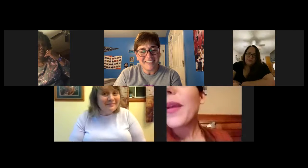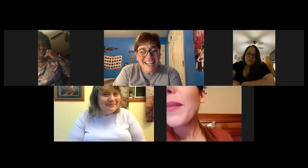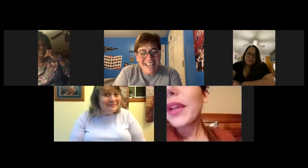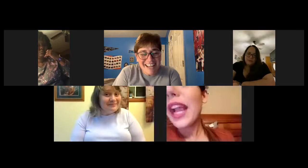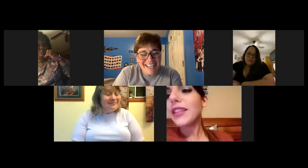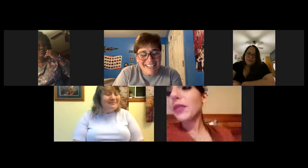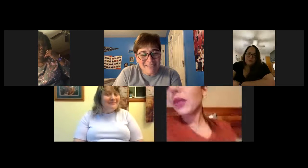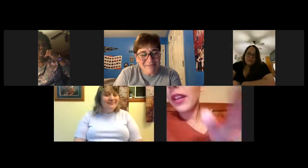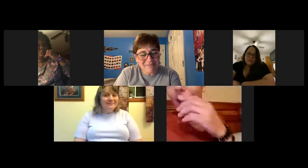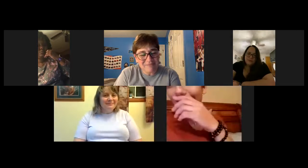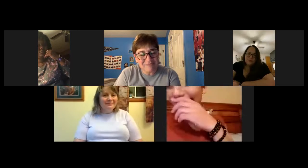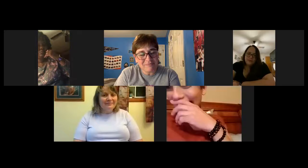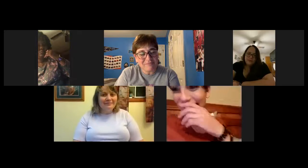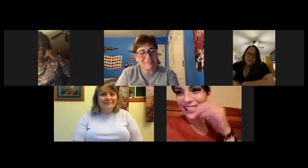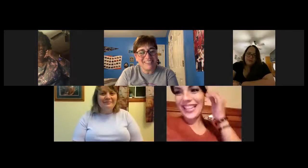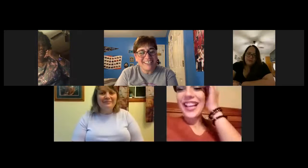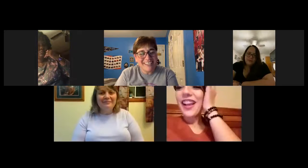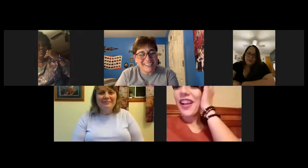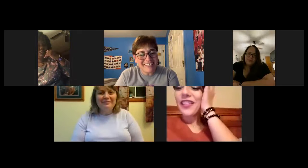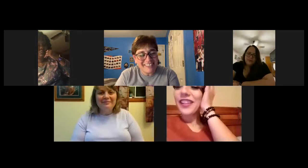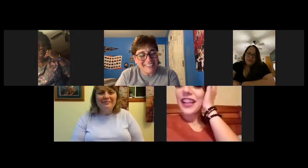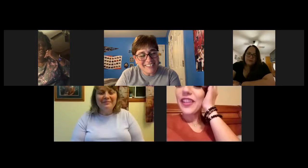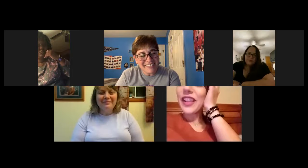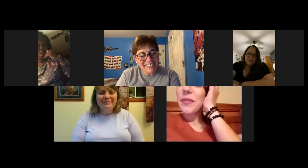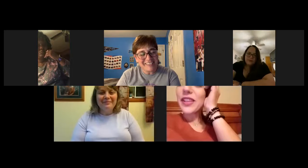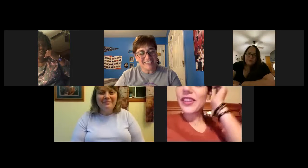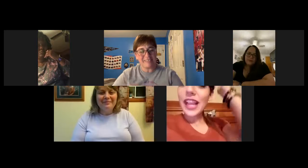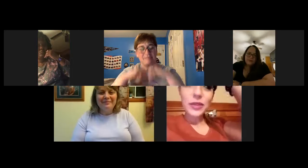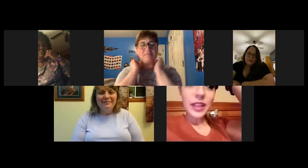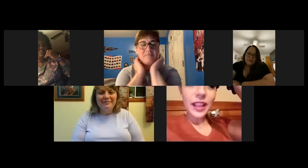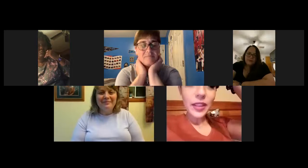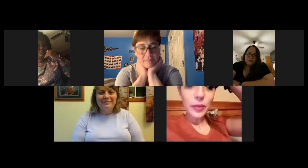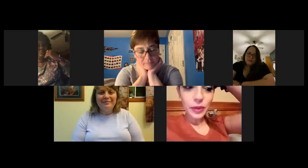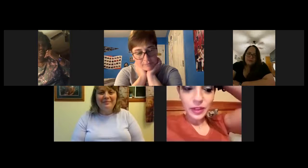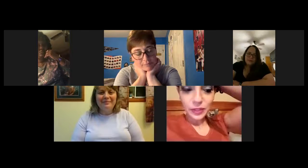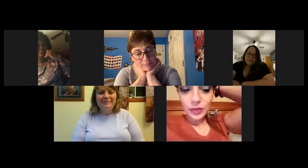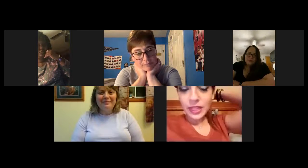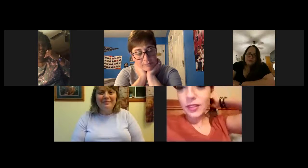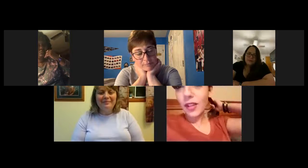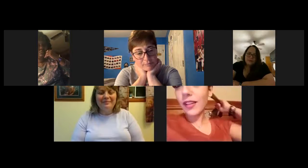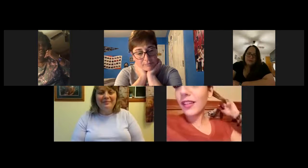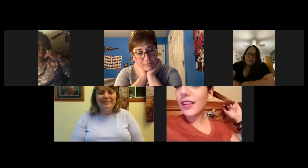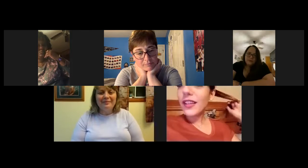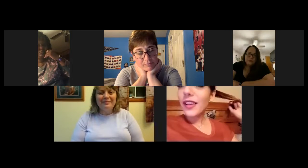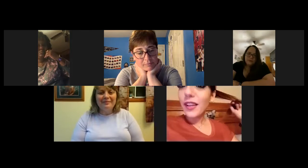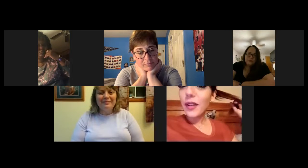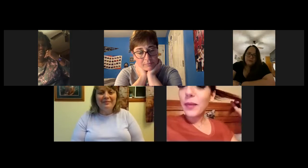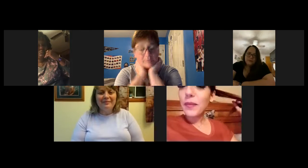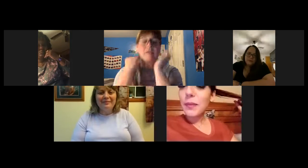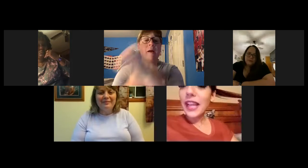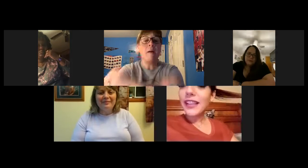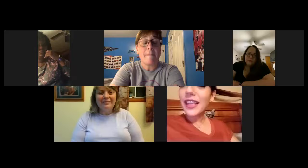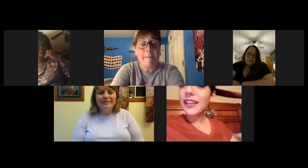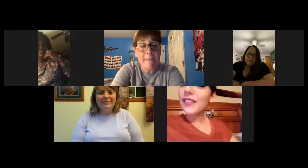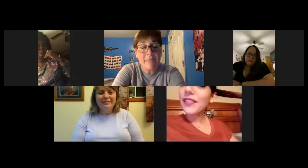No, but I did wanted to ask, because I know that you mentioned last week that you were gonna do that song,